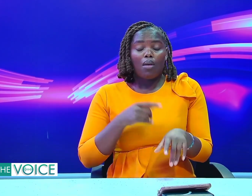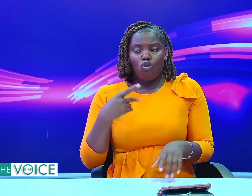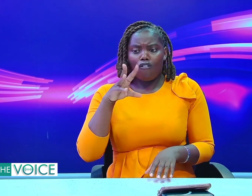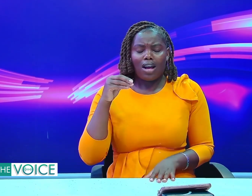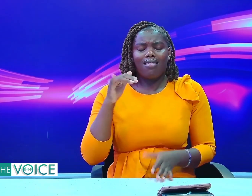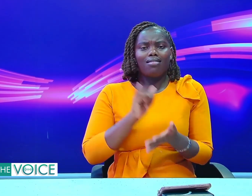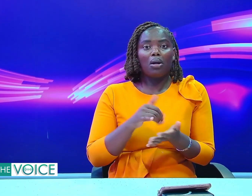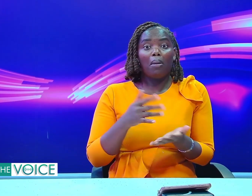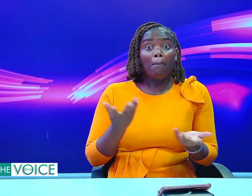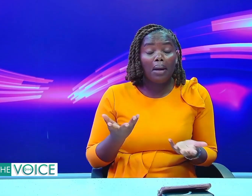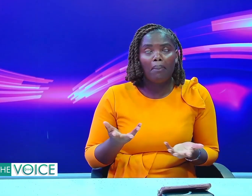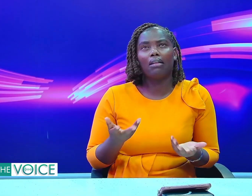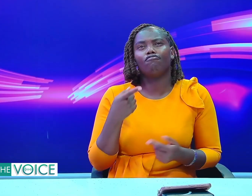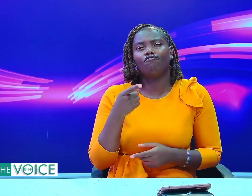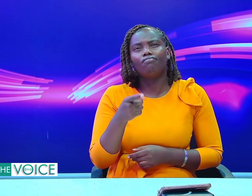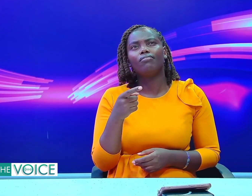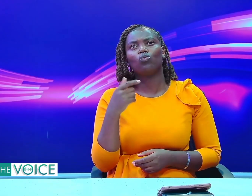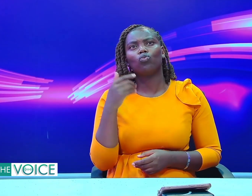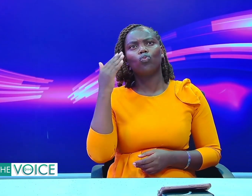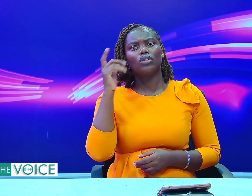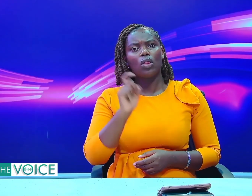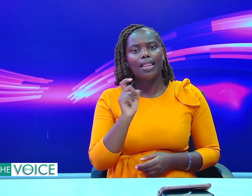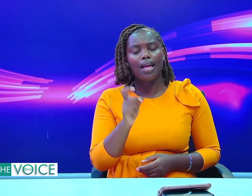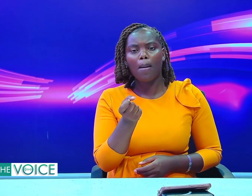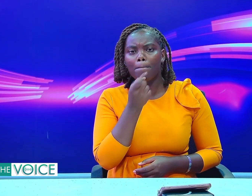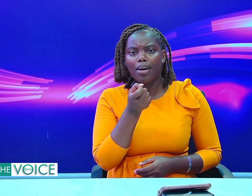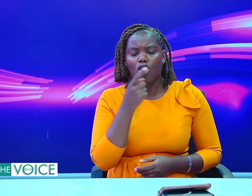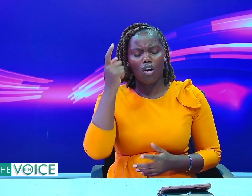not paying them. And you find that sometimes maybe